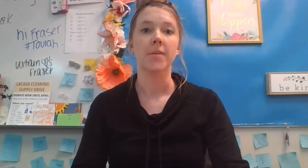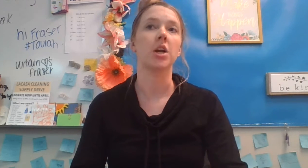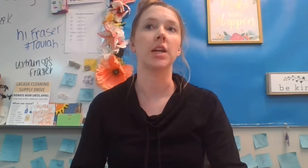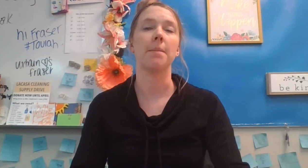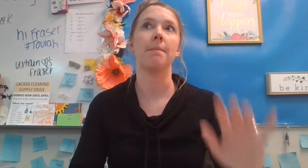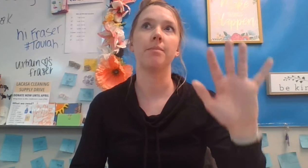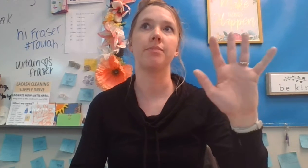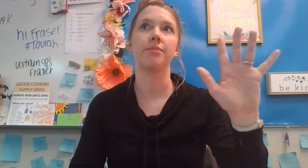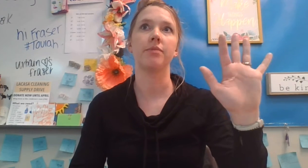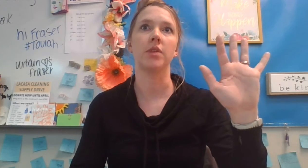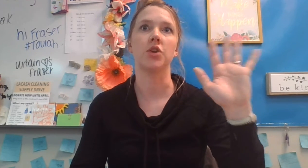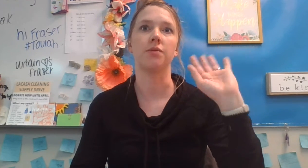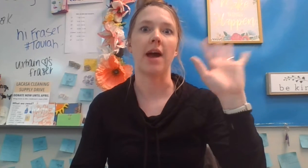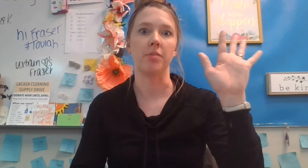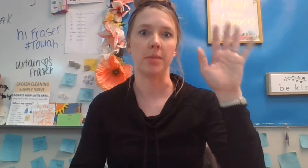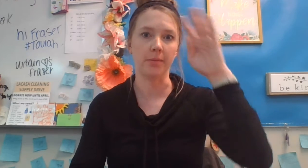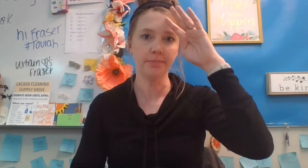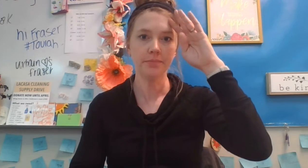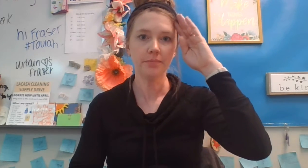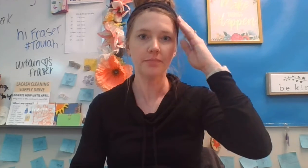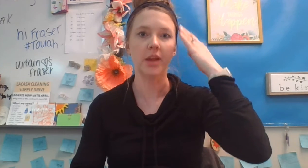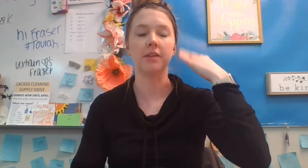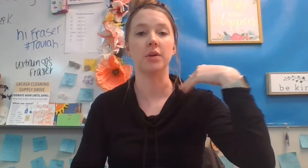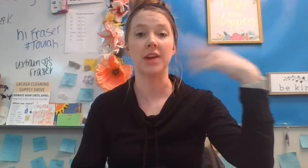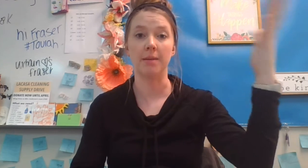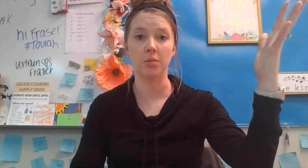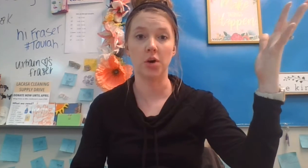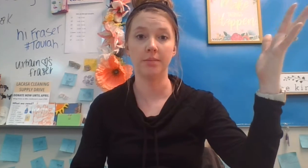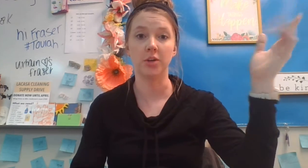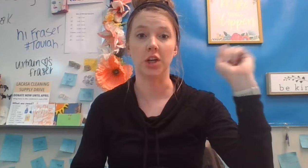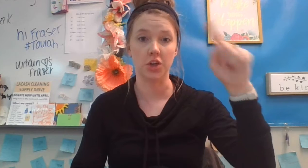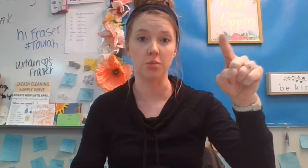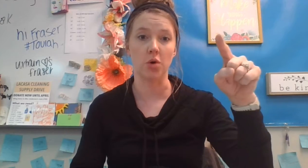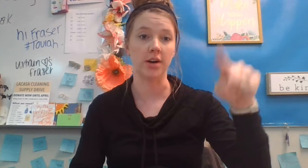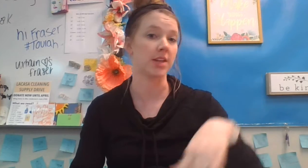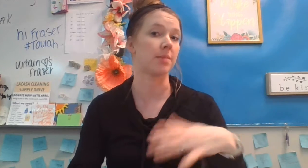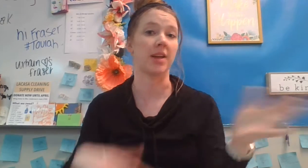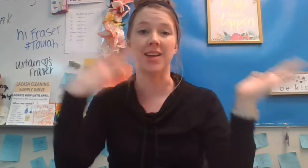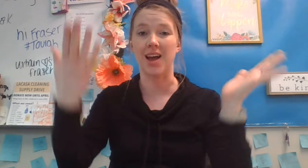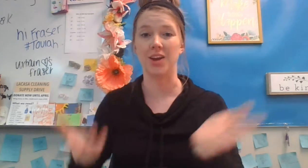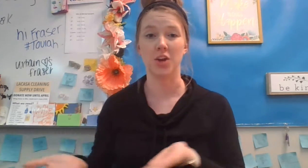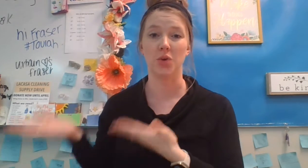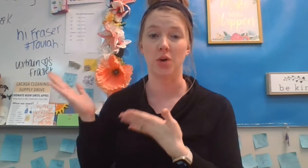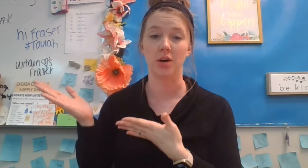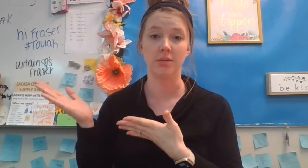You're going to get, let's do 5 people. And if you have time for more, you're going to do more. It depends on your